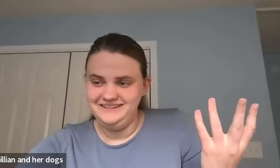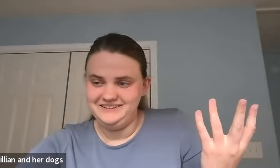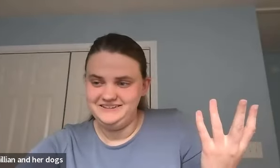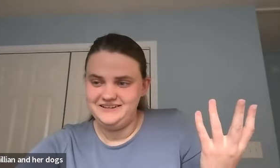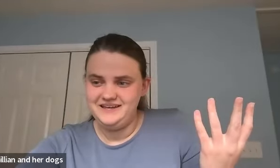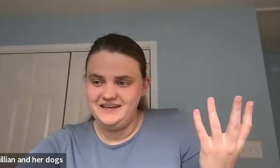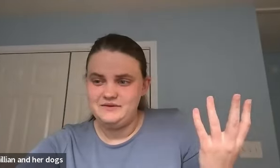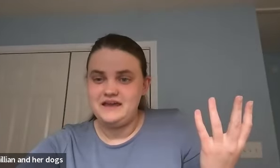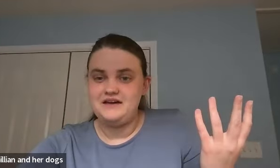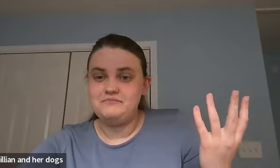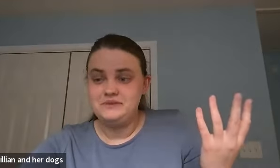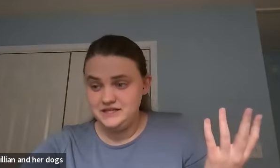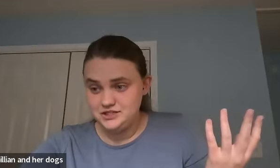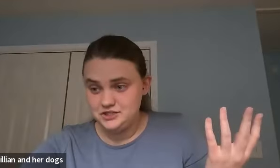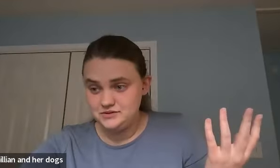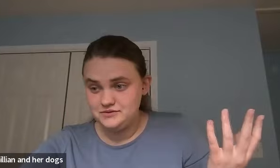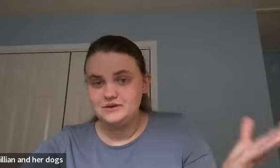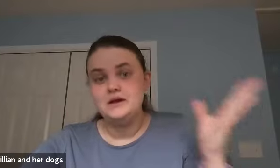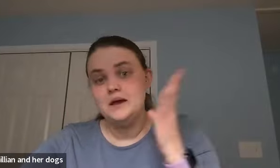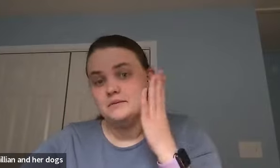Then we have peach.